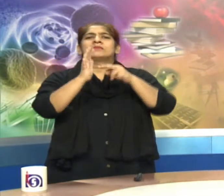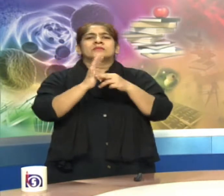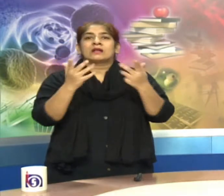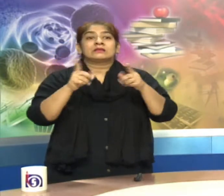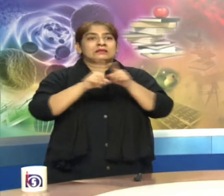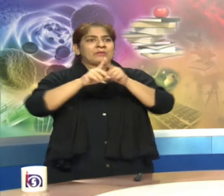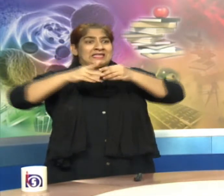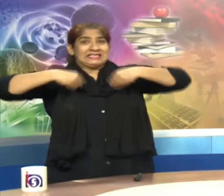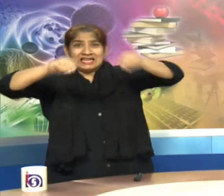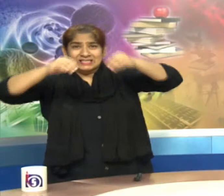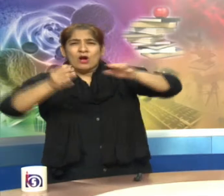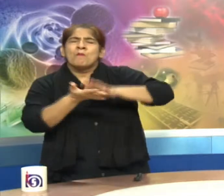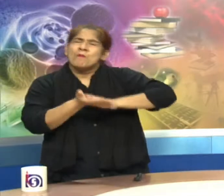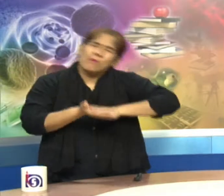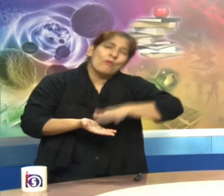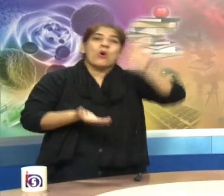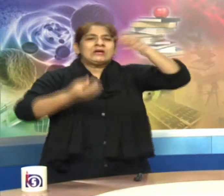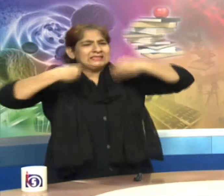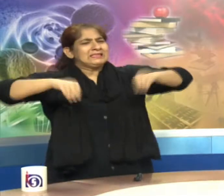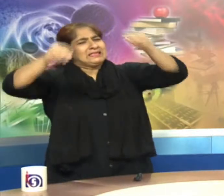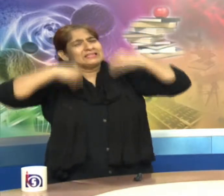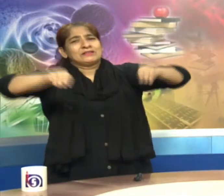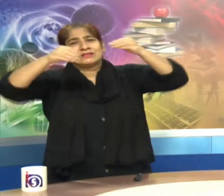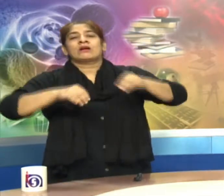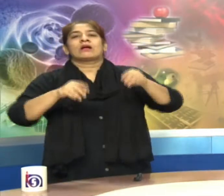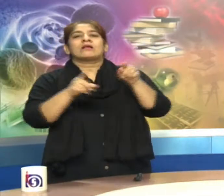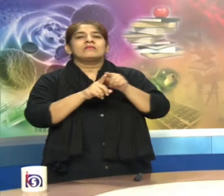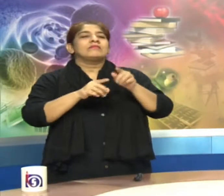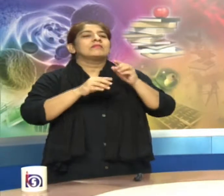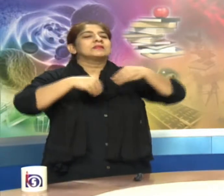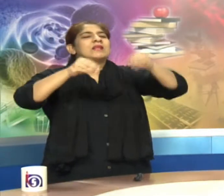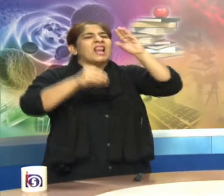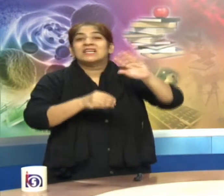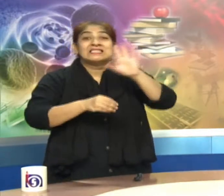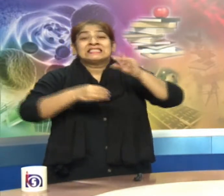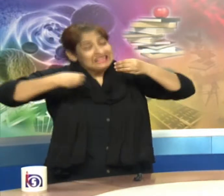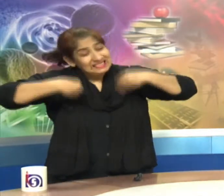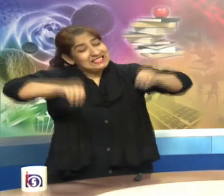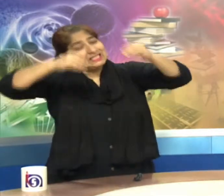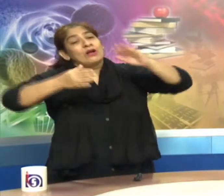The third objective is it increases the sales volume,